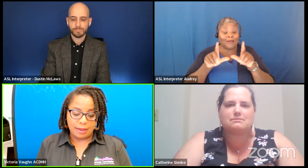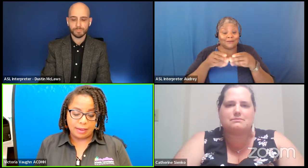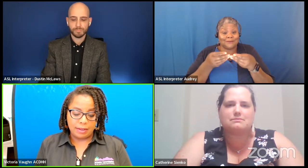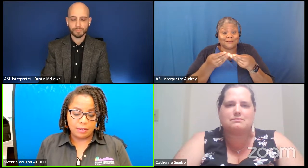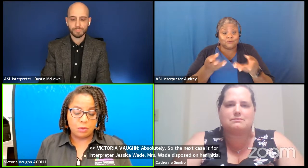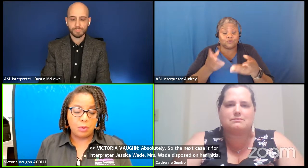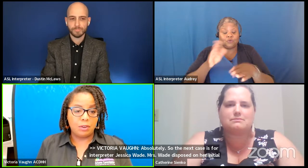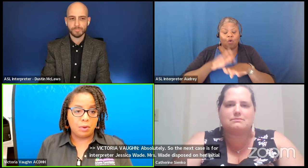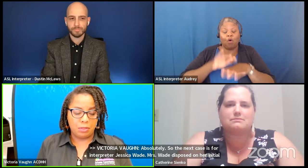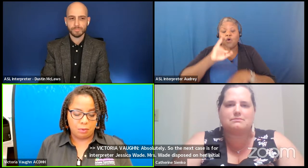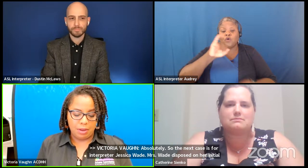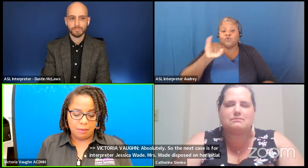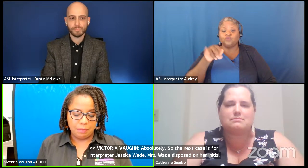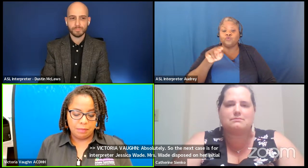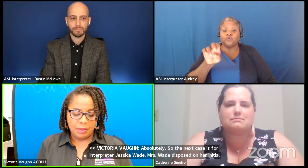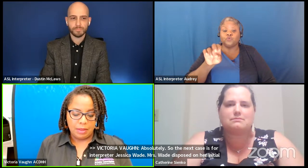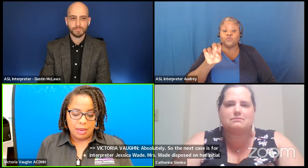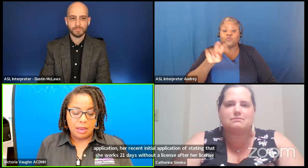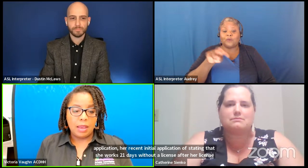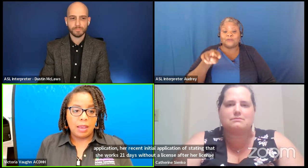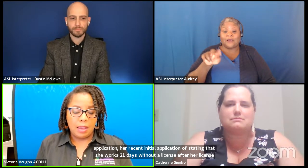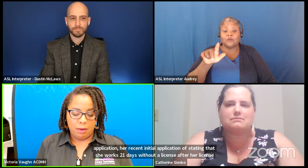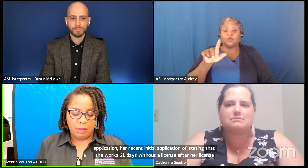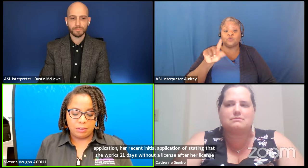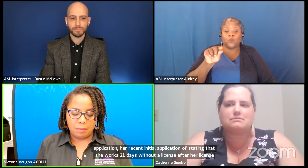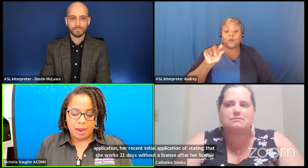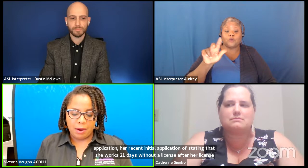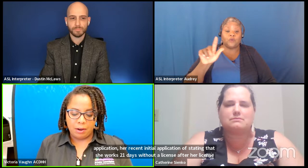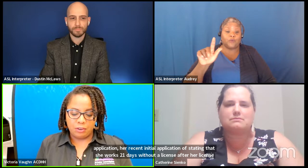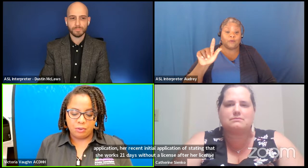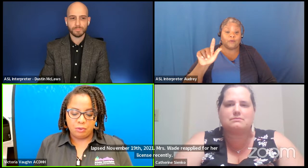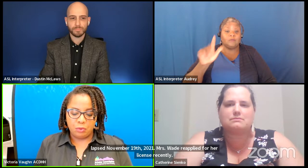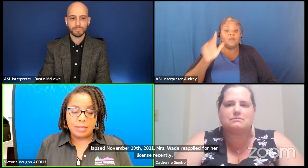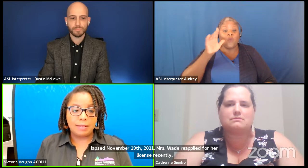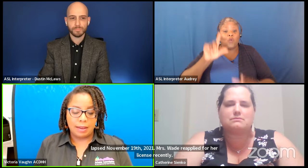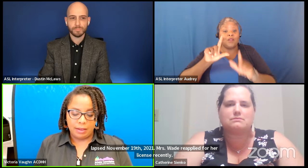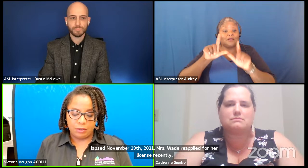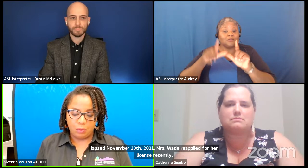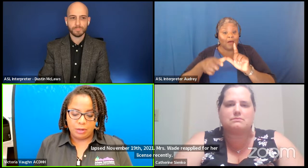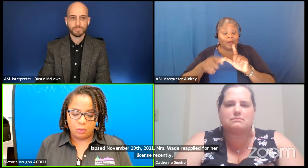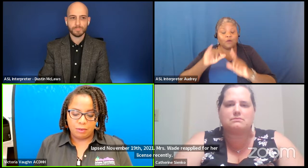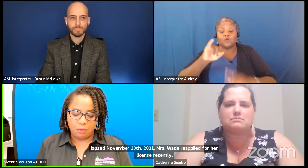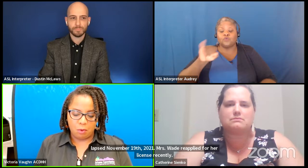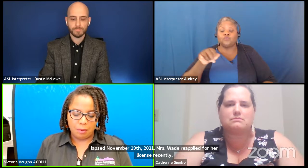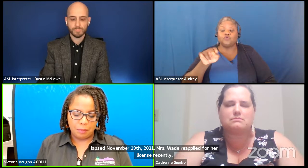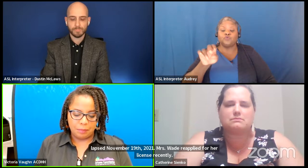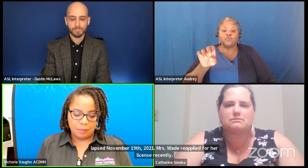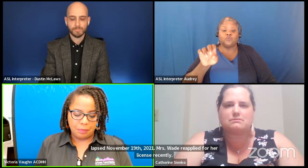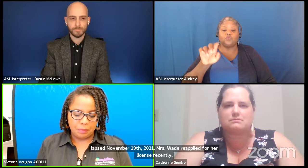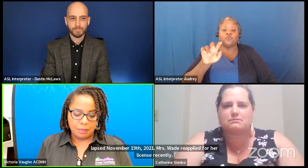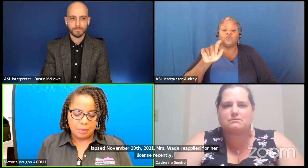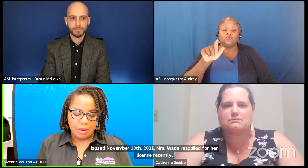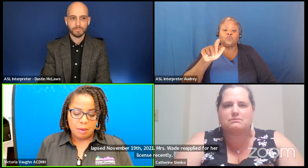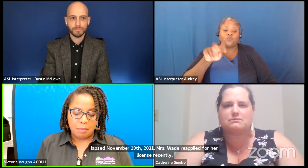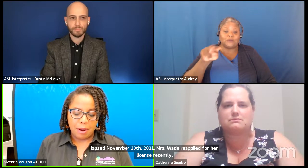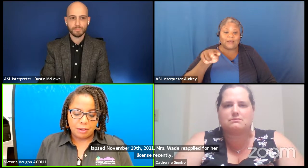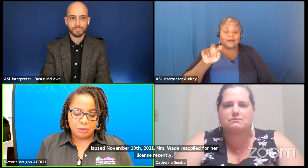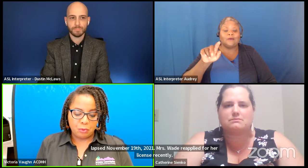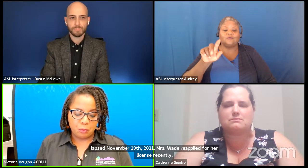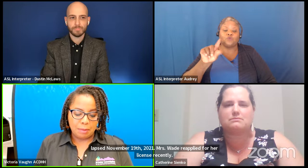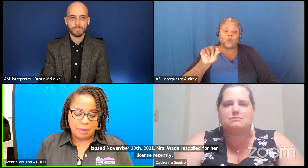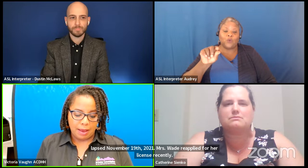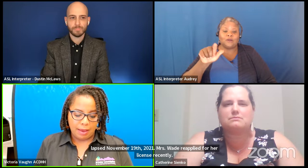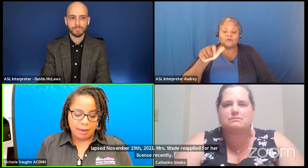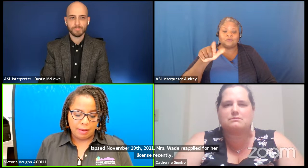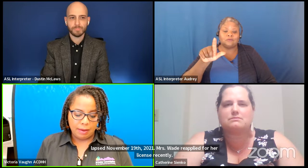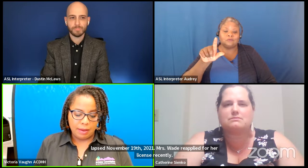June 22nd, 2023, and it will expire June 22nd, 2024. Prior